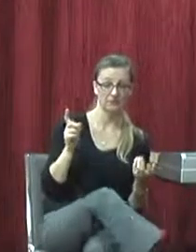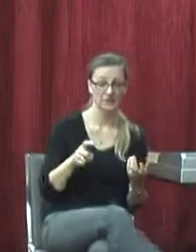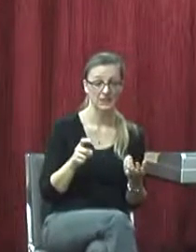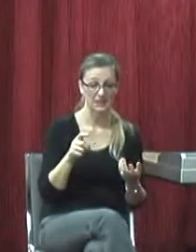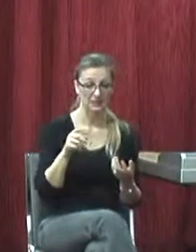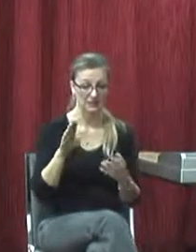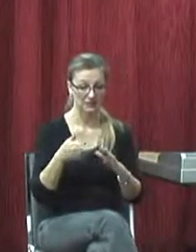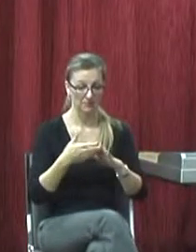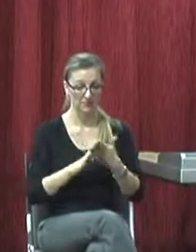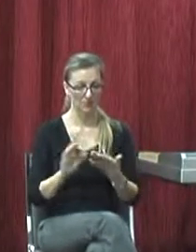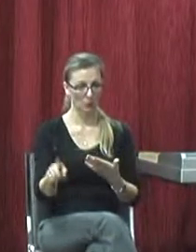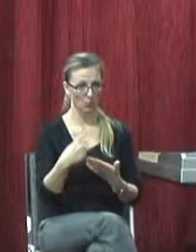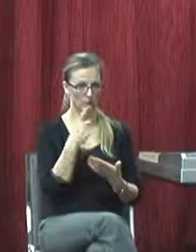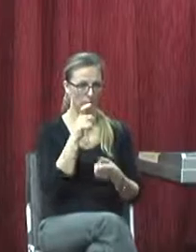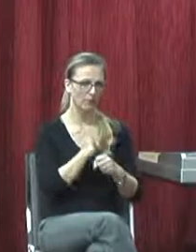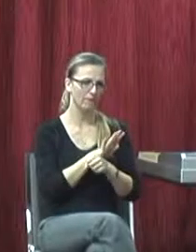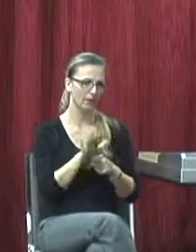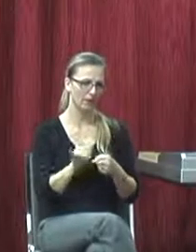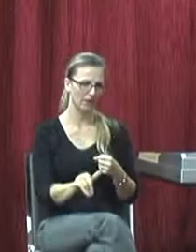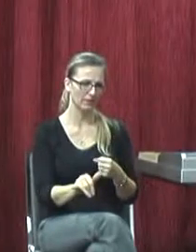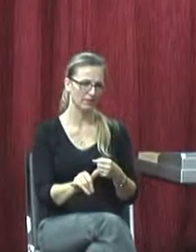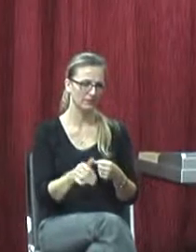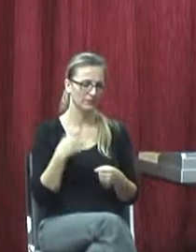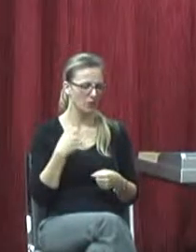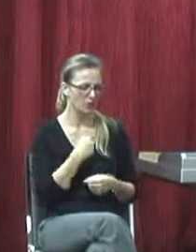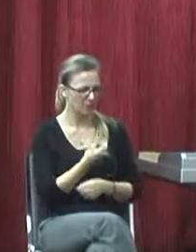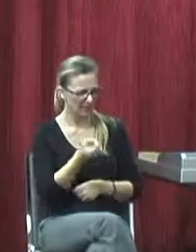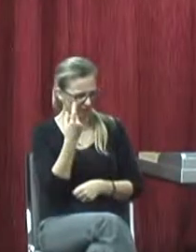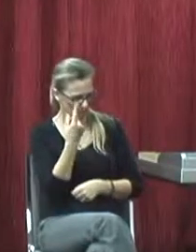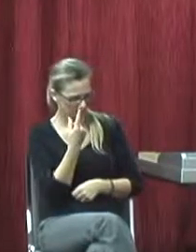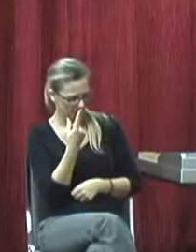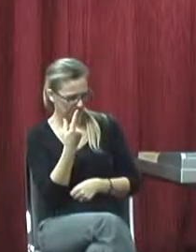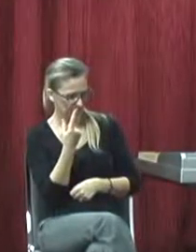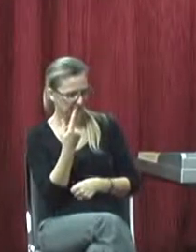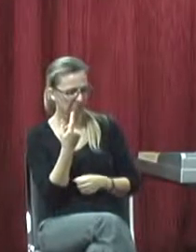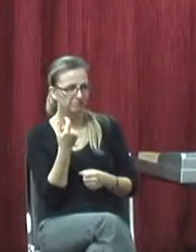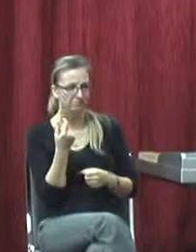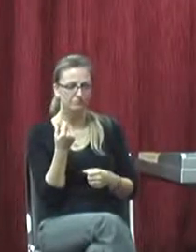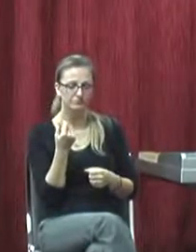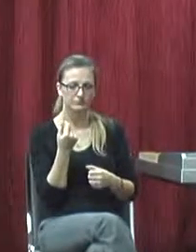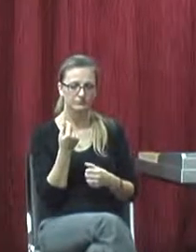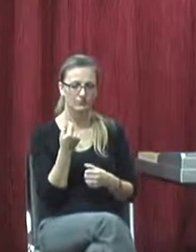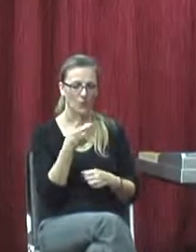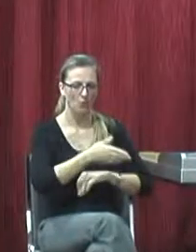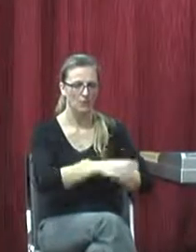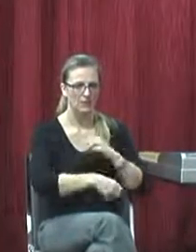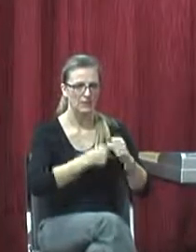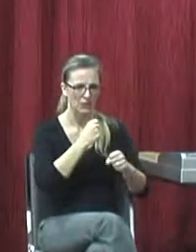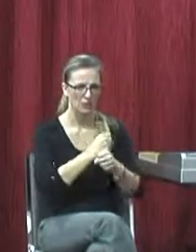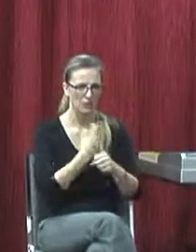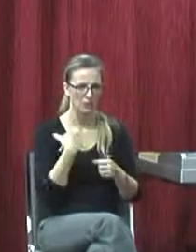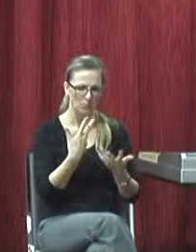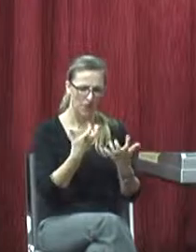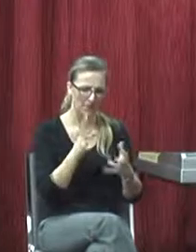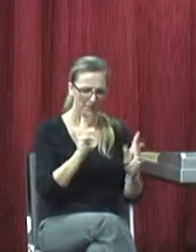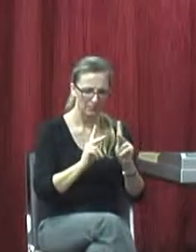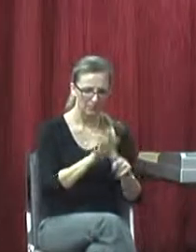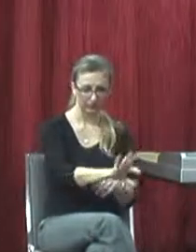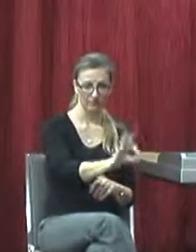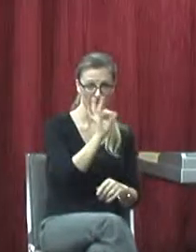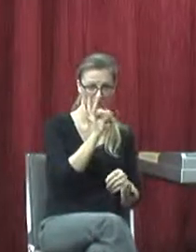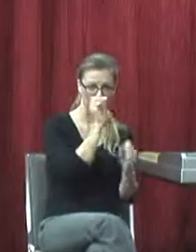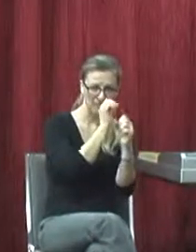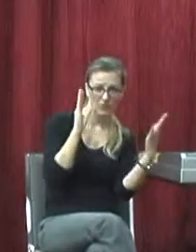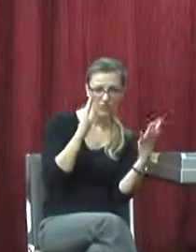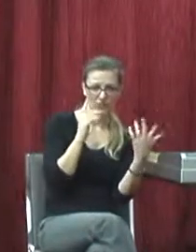that fulfill it. Now also, we have come to understand over the years that we want to involve people in finding the vision, clarifying the